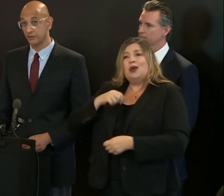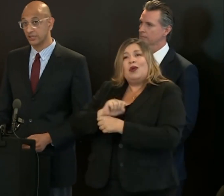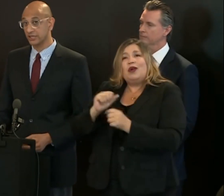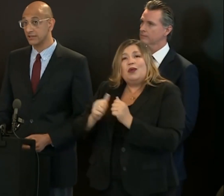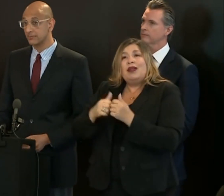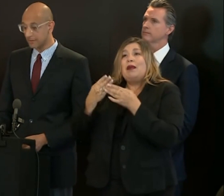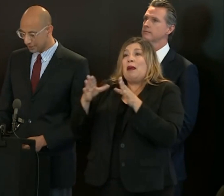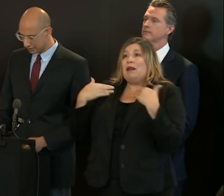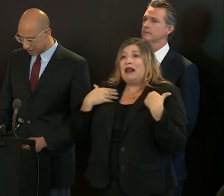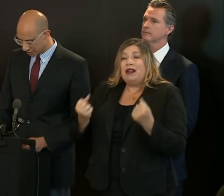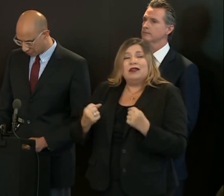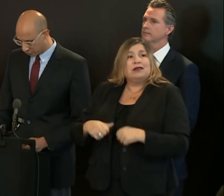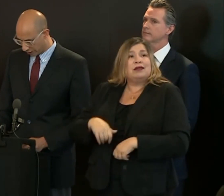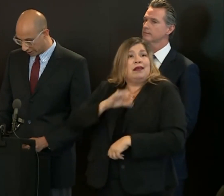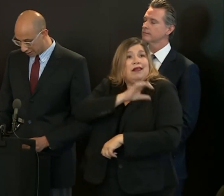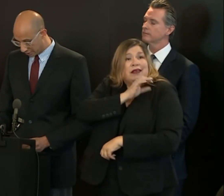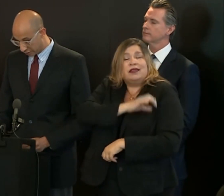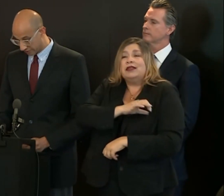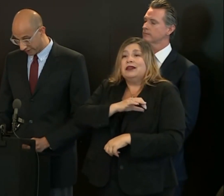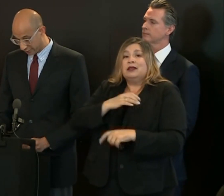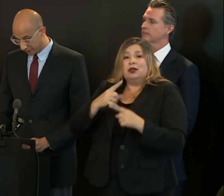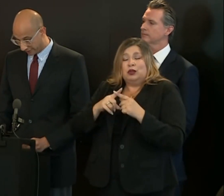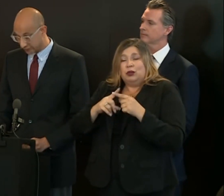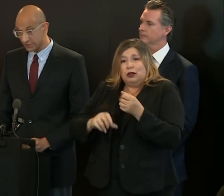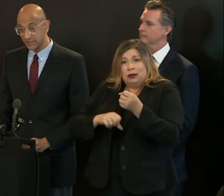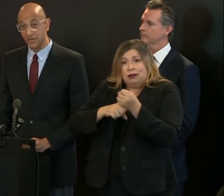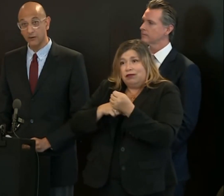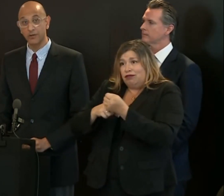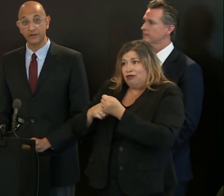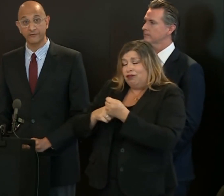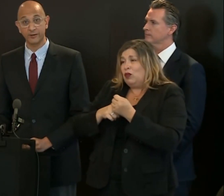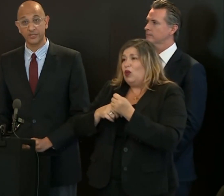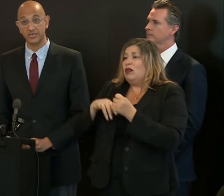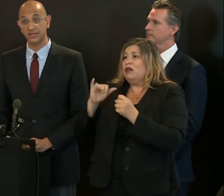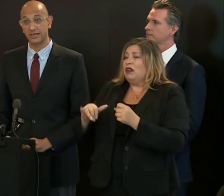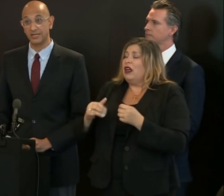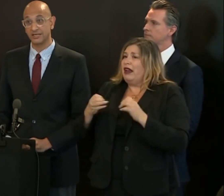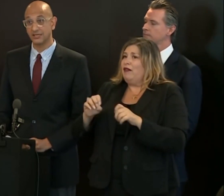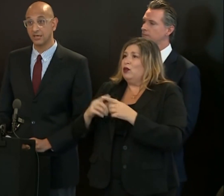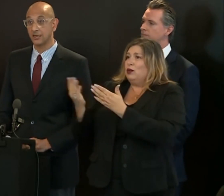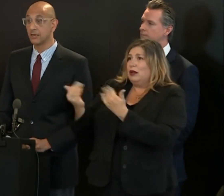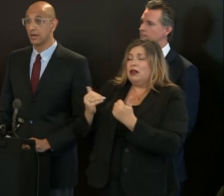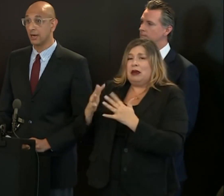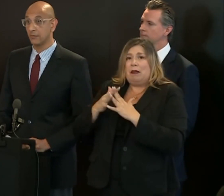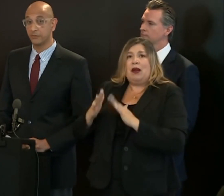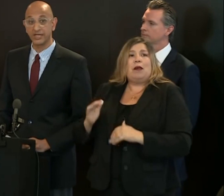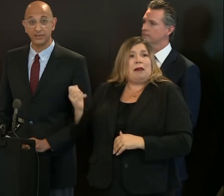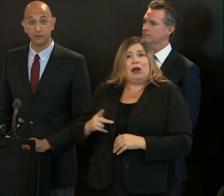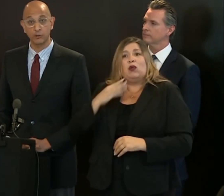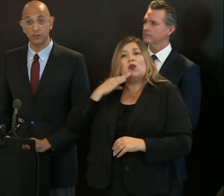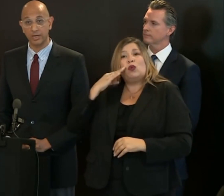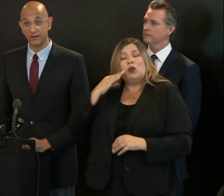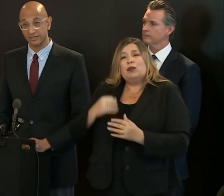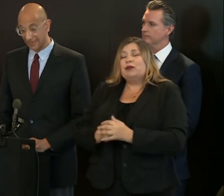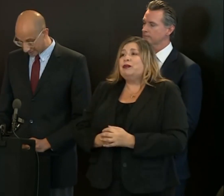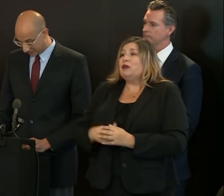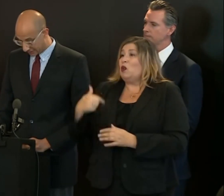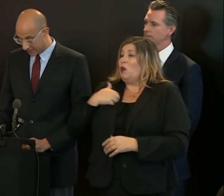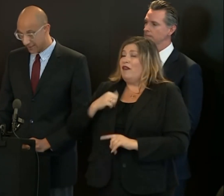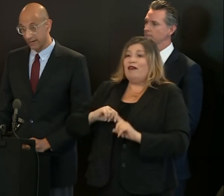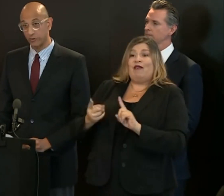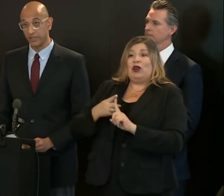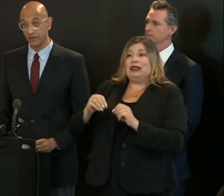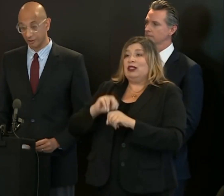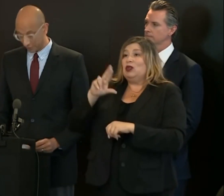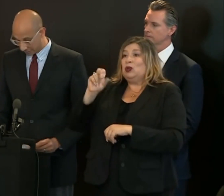clinical resources, to support those federal efforts. We are the first in the nation to begin to roll out